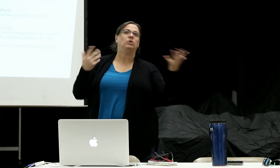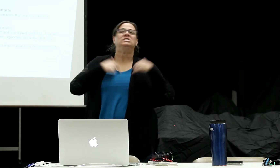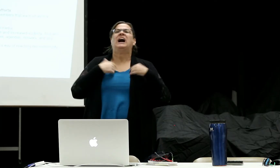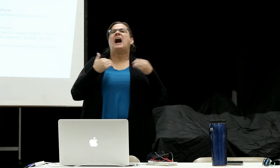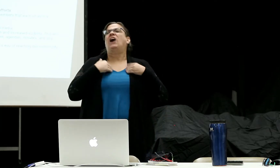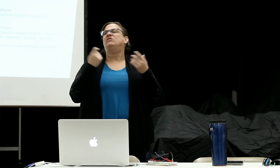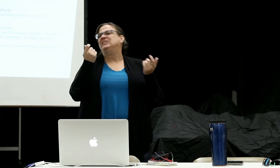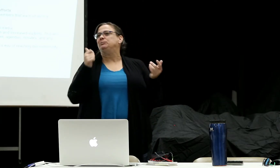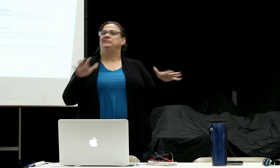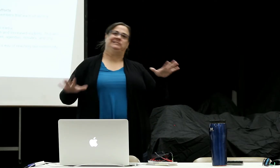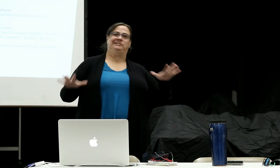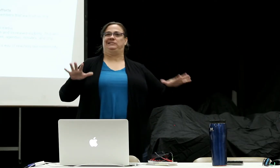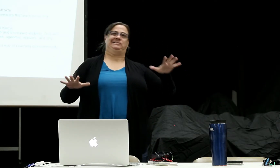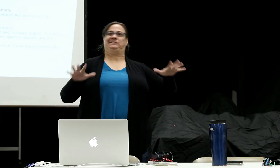can't always use a VRI interpreter for that. So